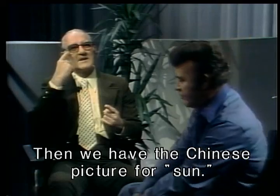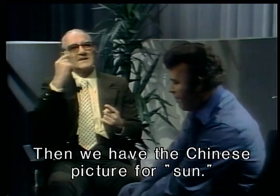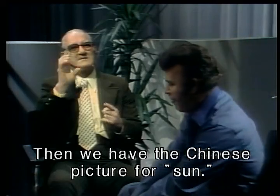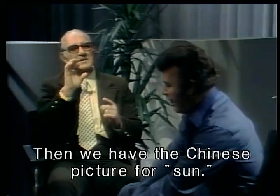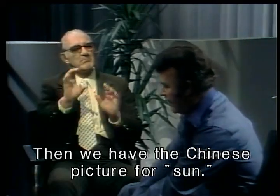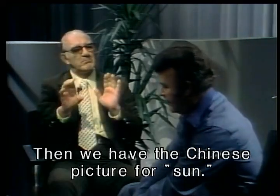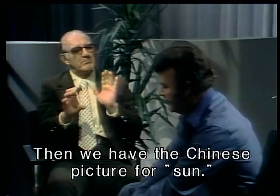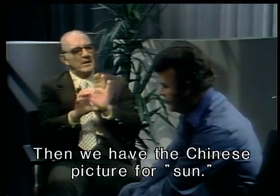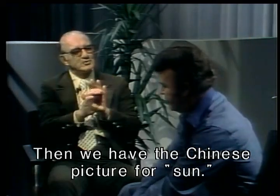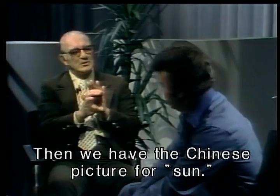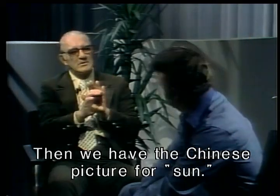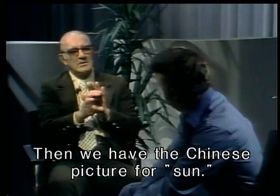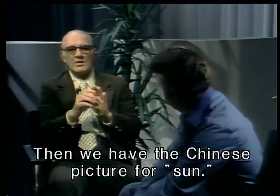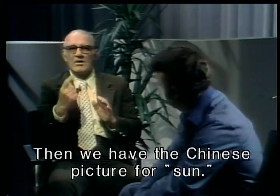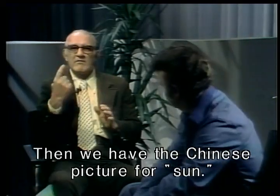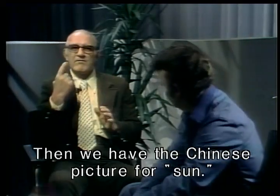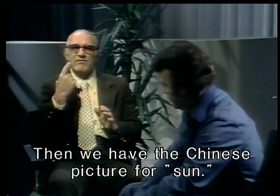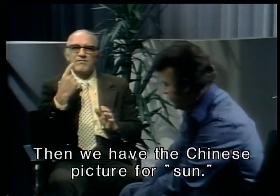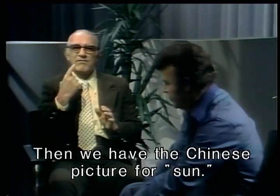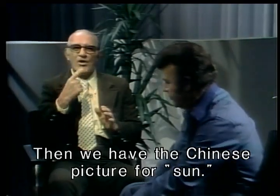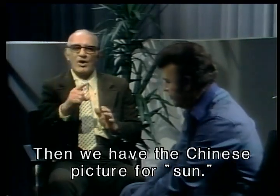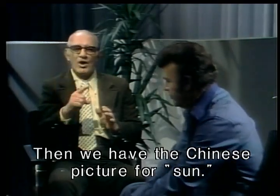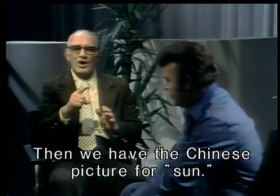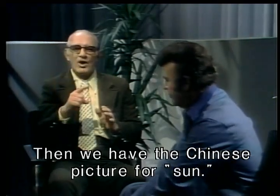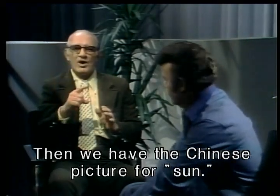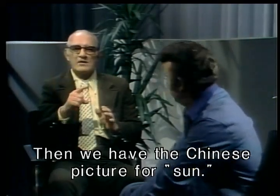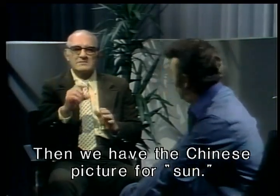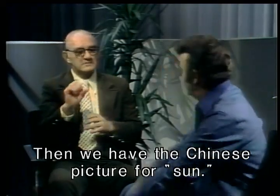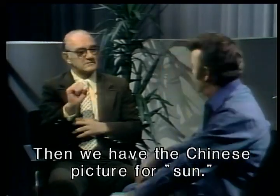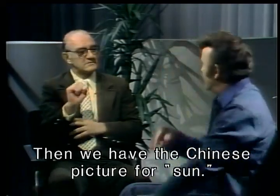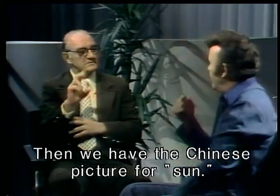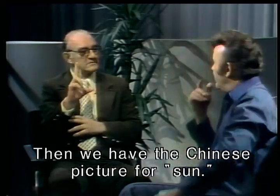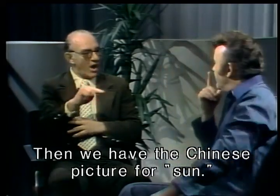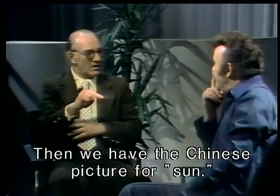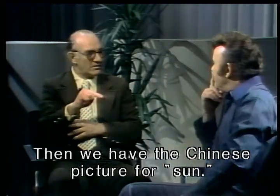Chinese picture for sun.